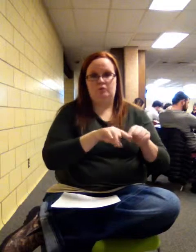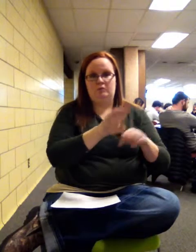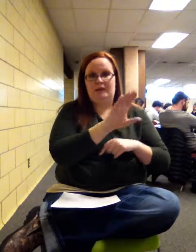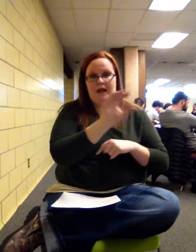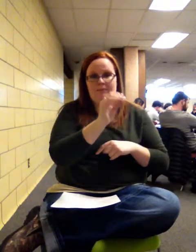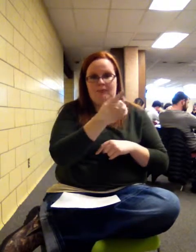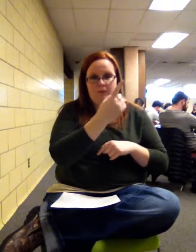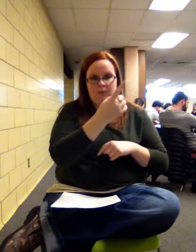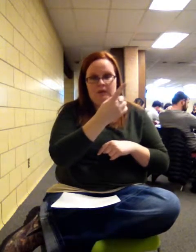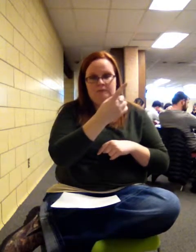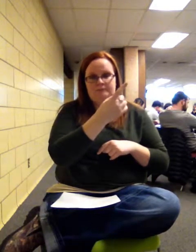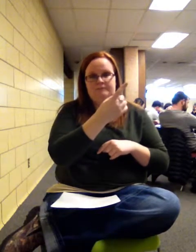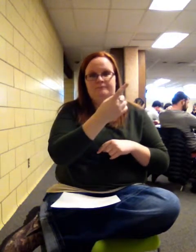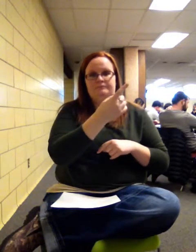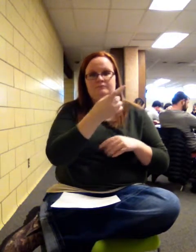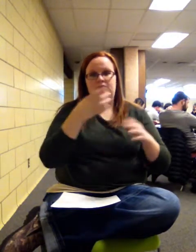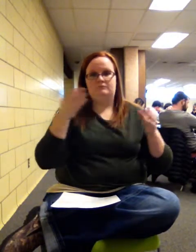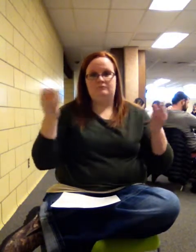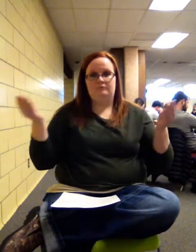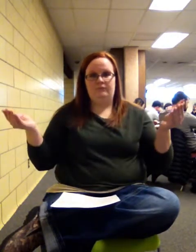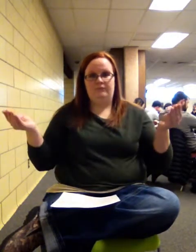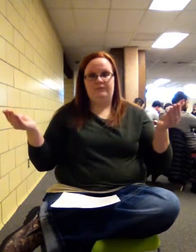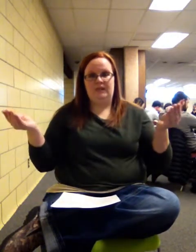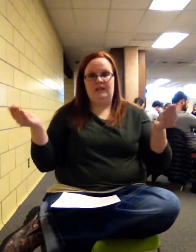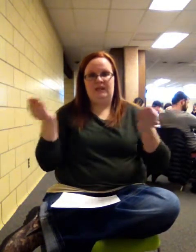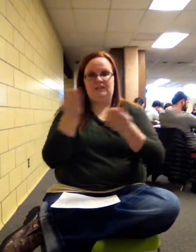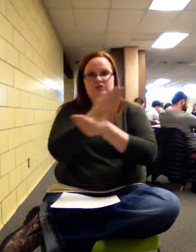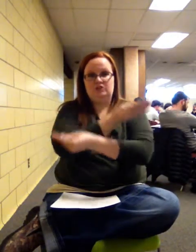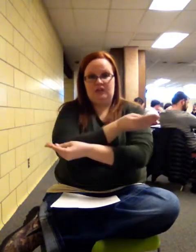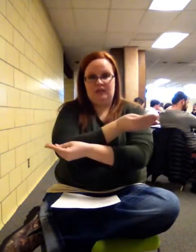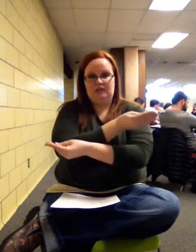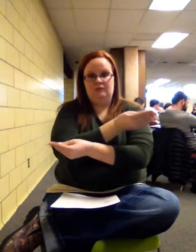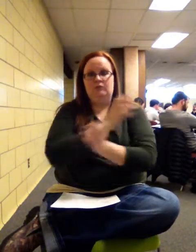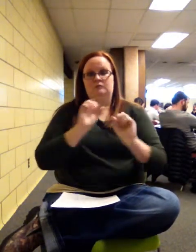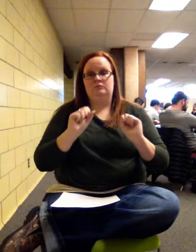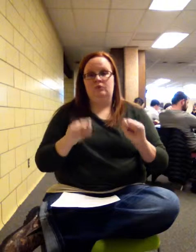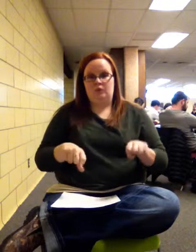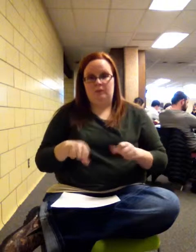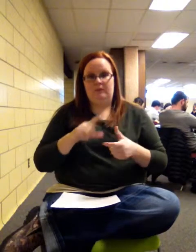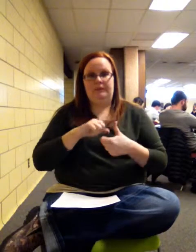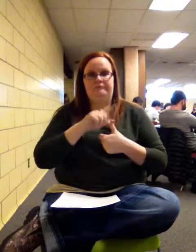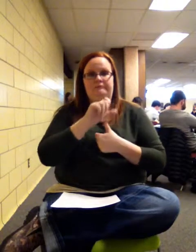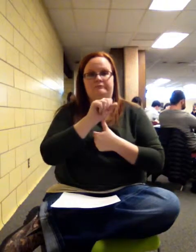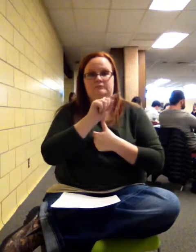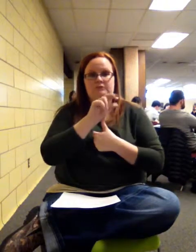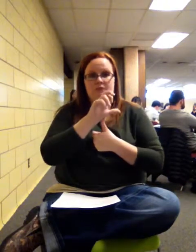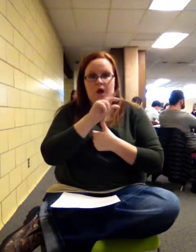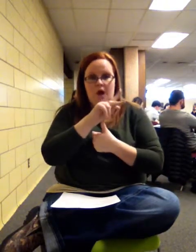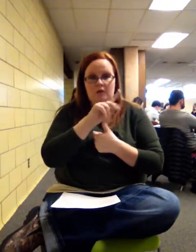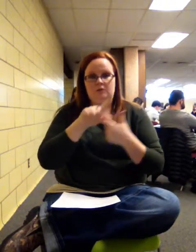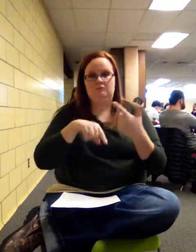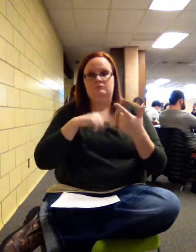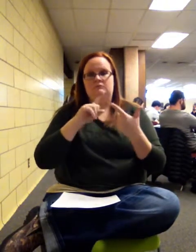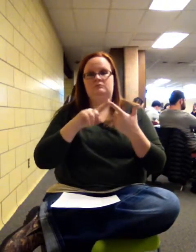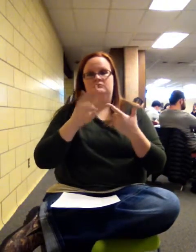in exchange for, and it could be a stock or a bond, or maybe they've given a loan, but let's pretend like in